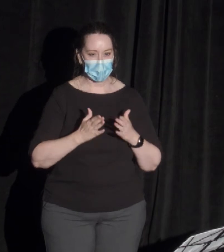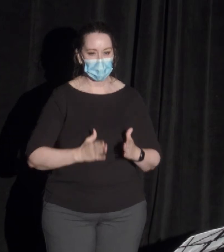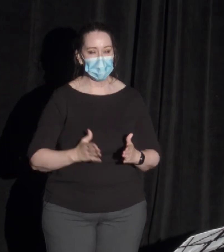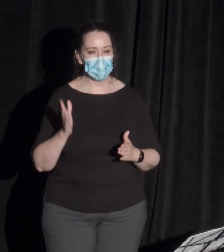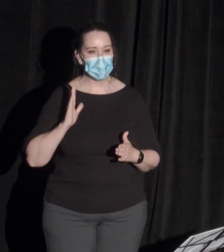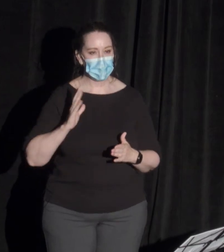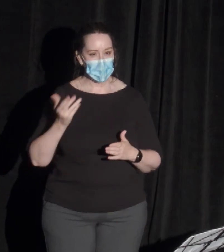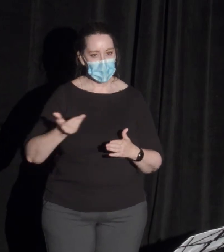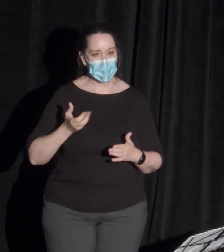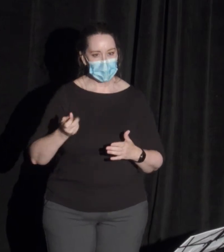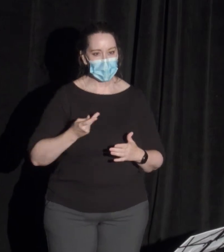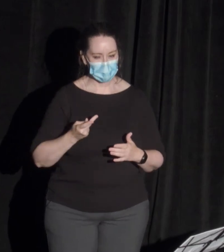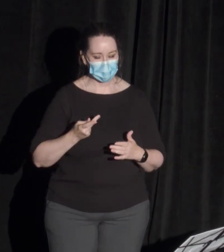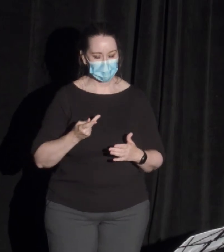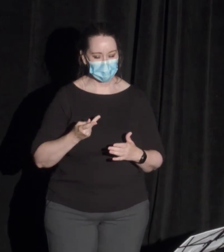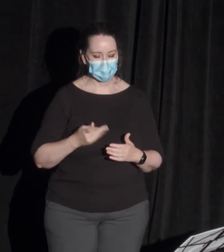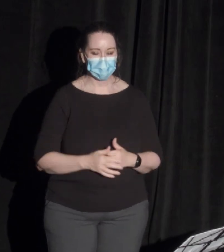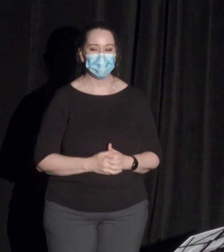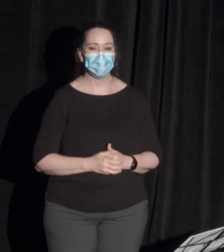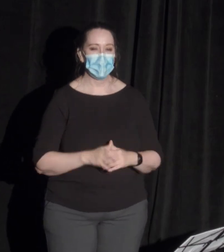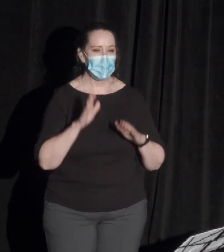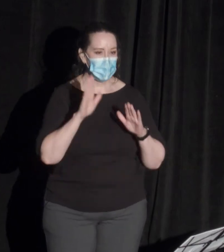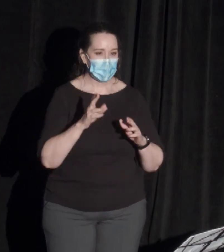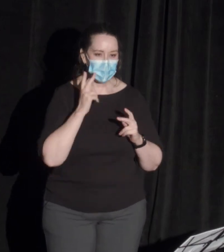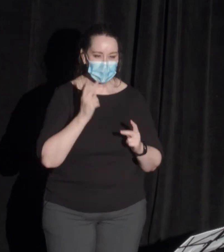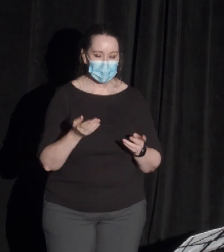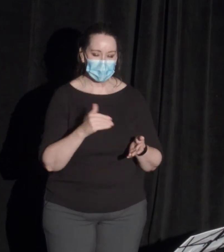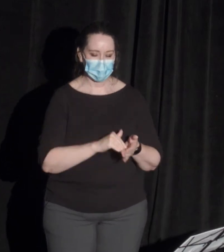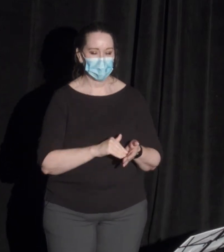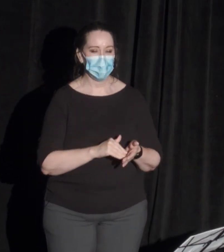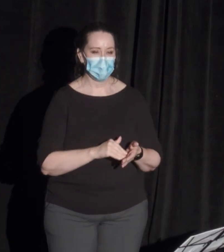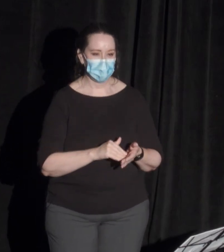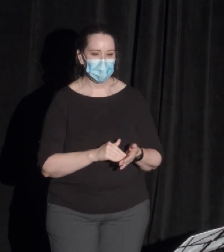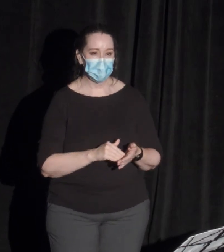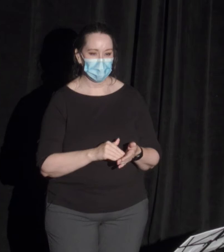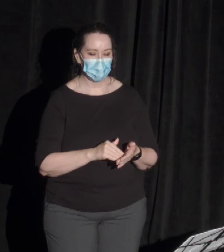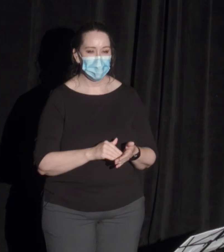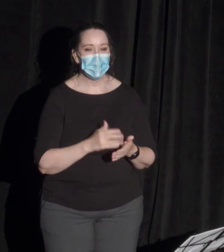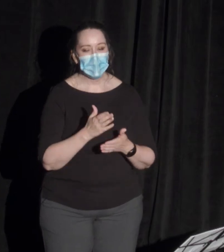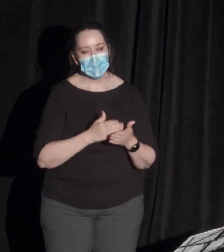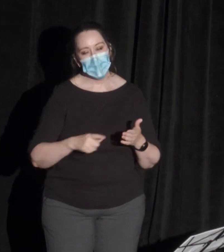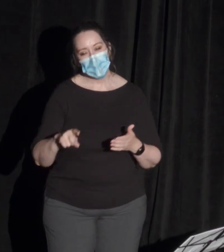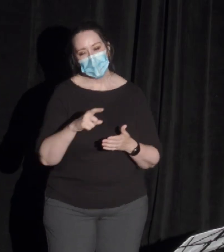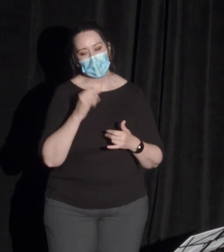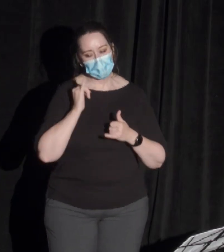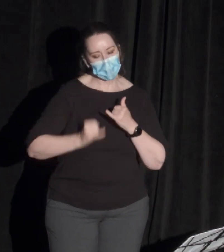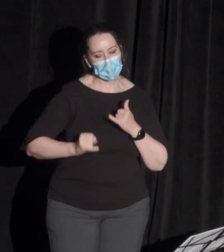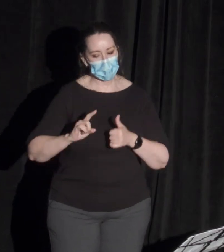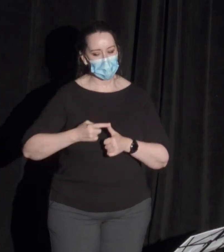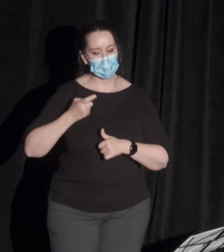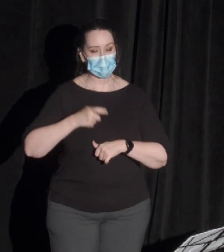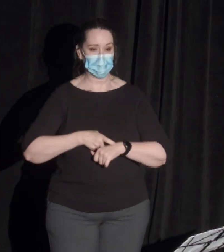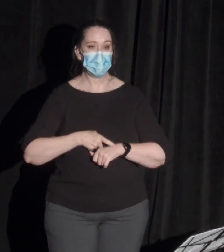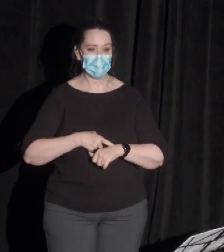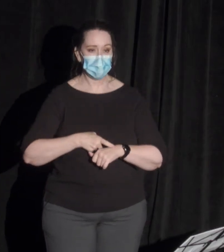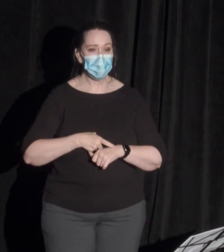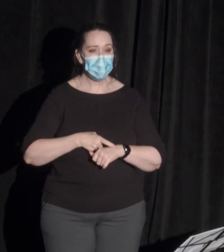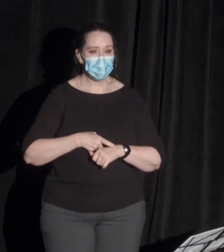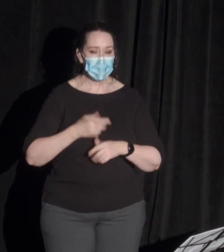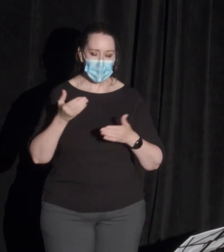back. It's great to see you again. Some of you are finalists for the first time. Welcome to the family.